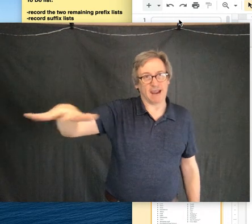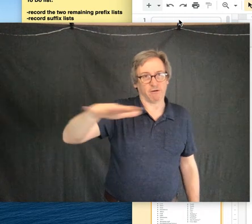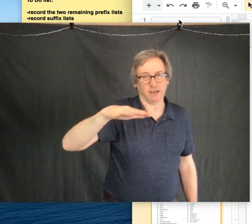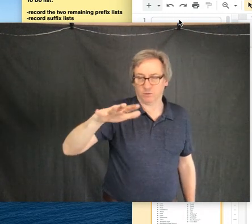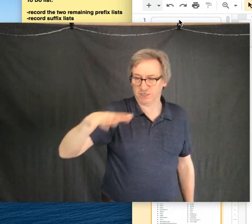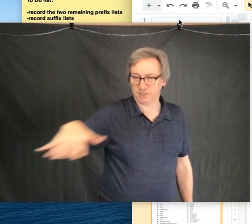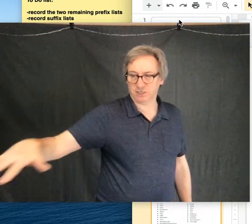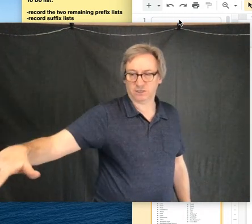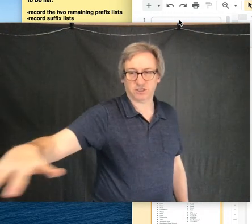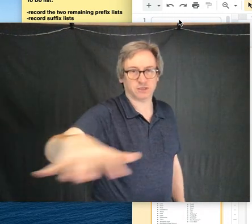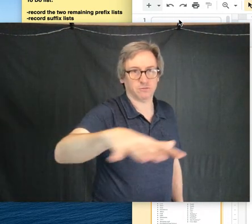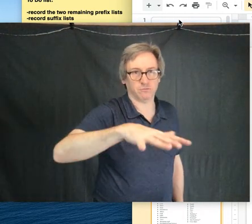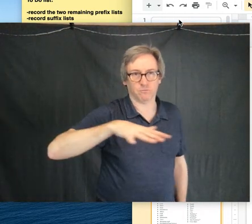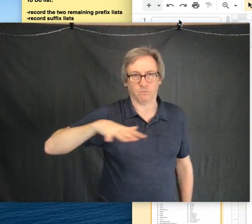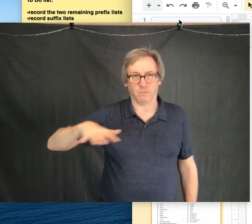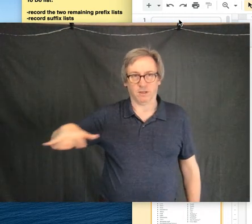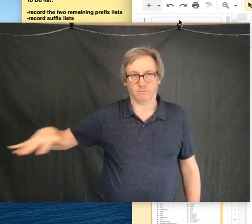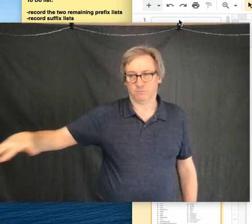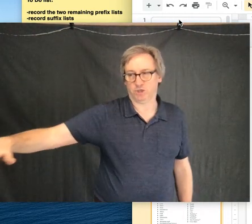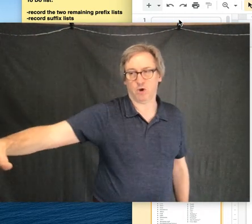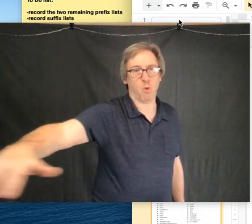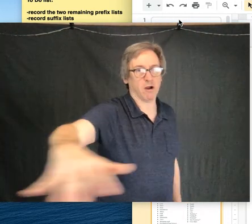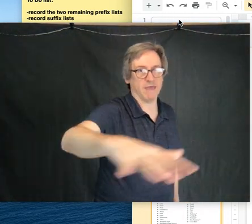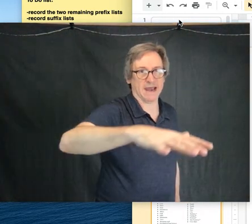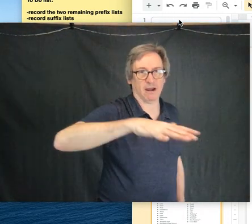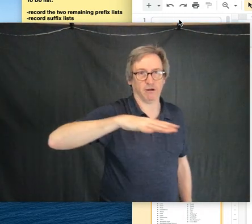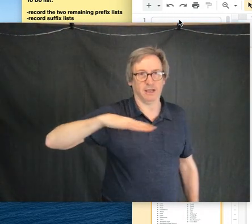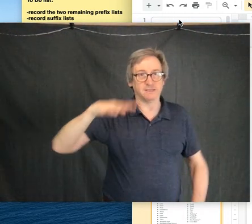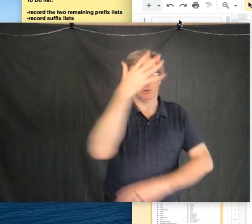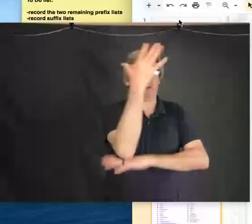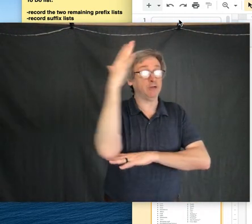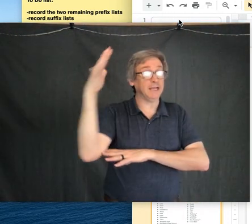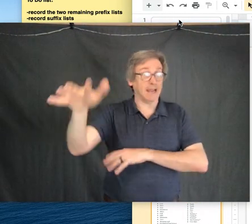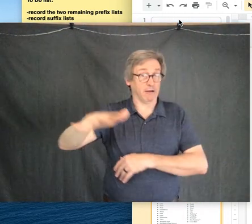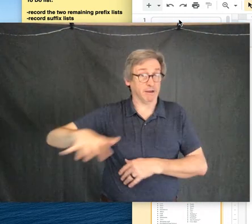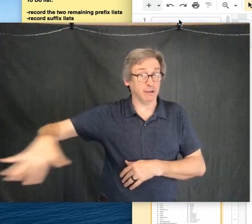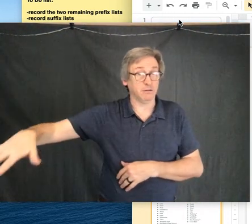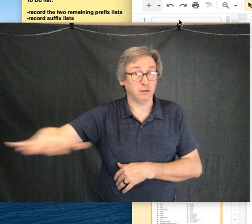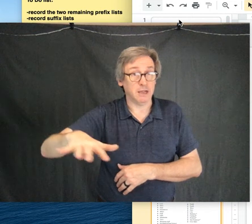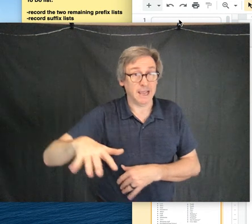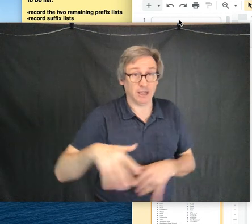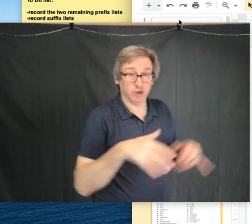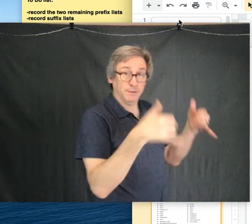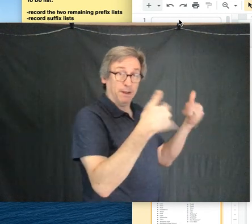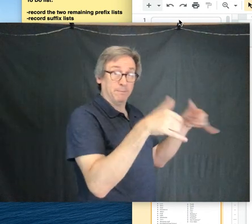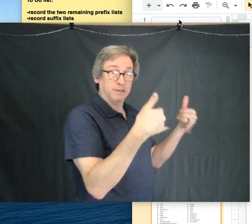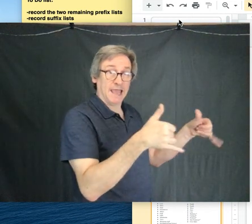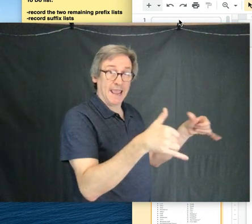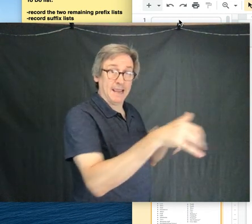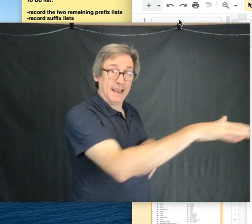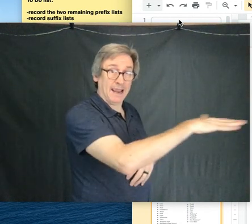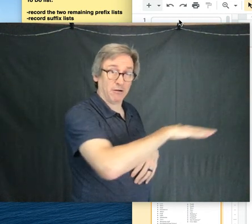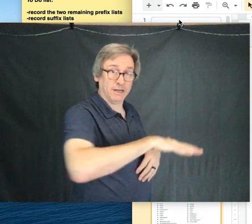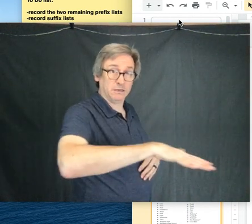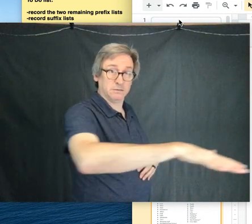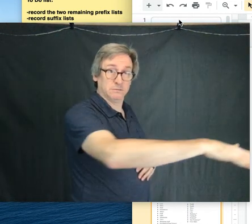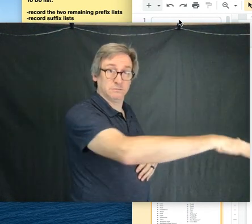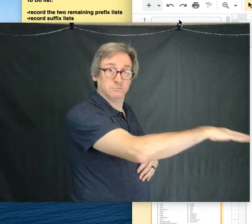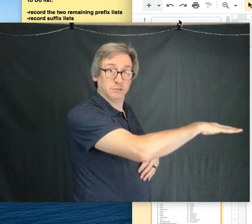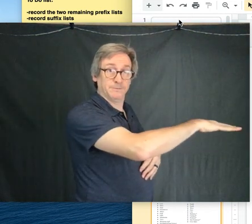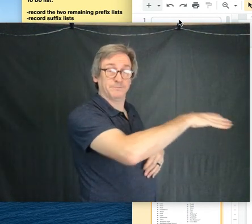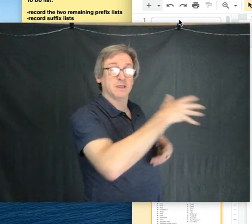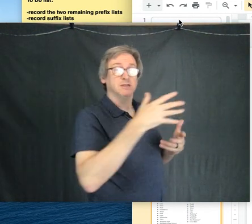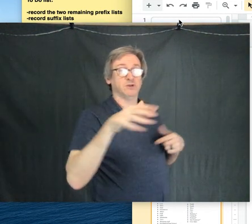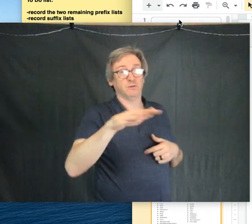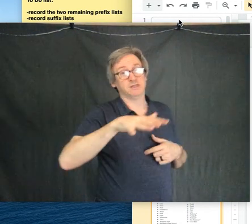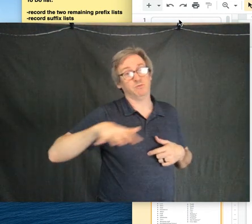use area, which is just show where that area is. So tree area, it could be a play area.